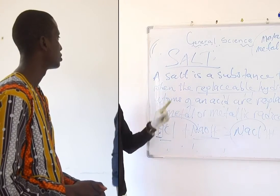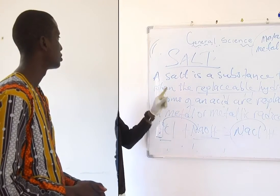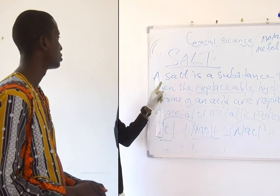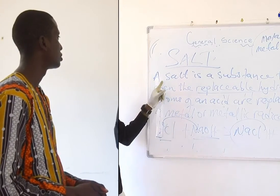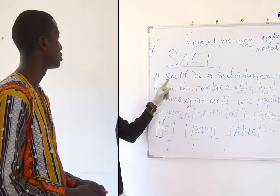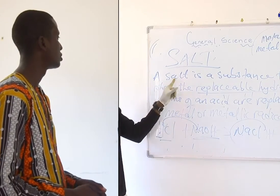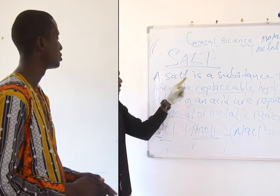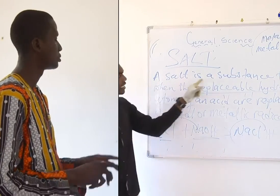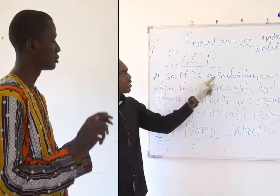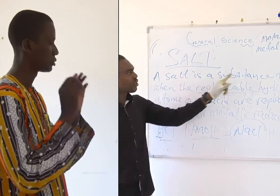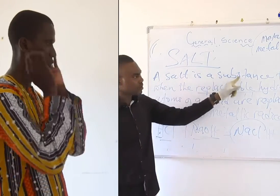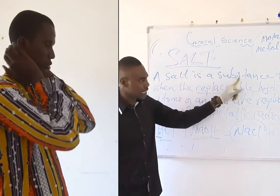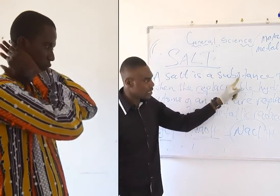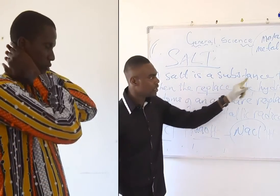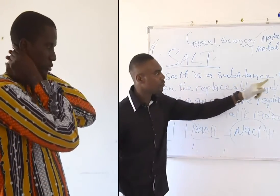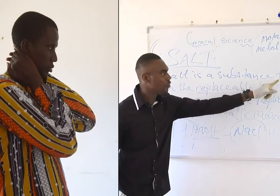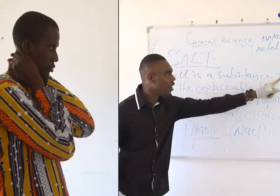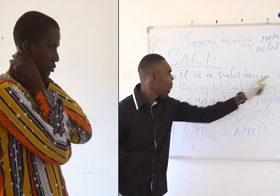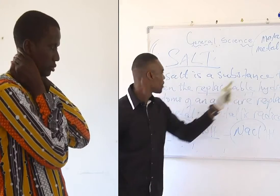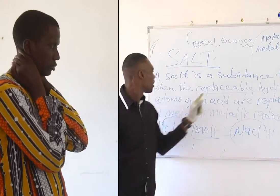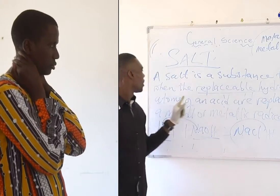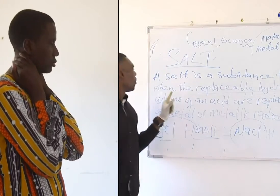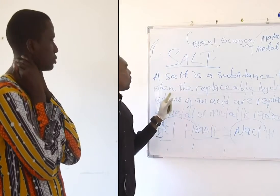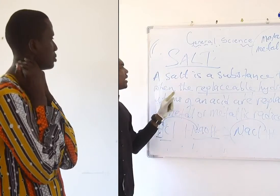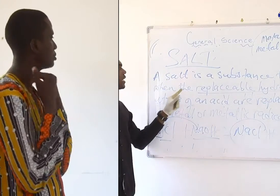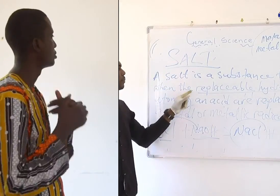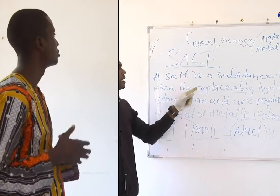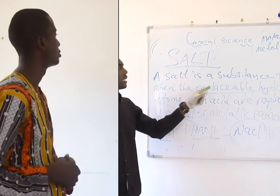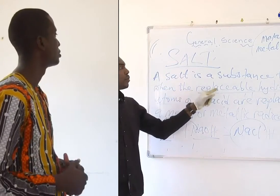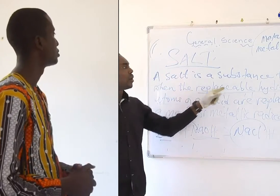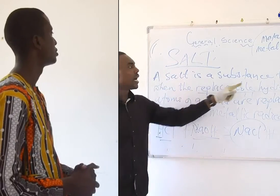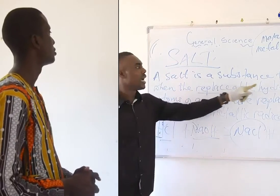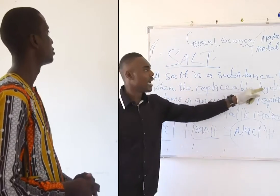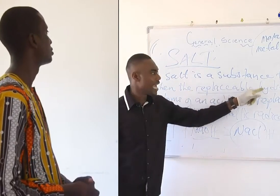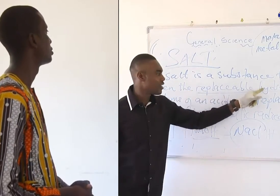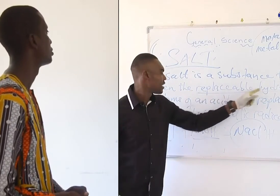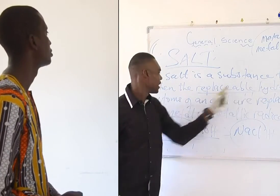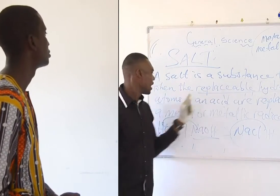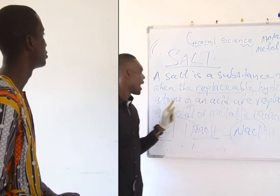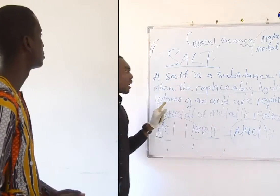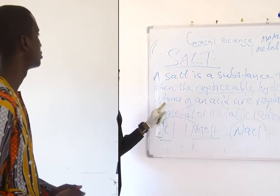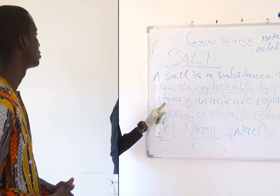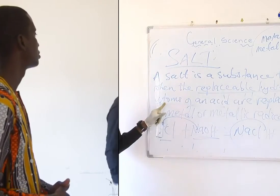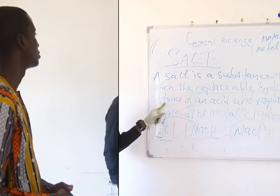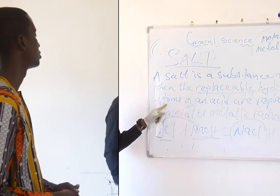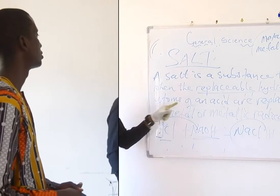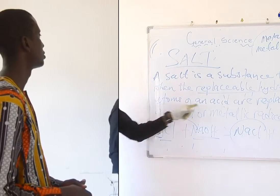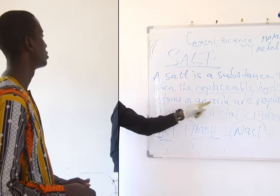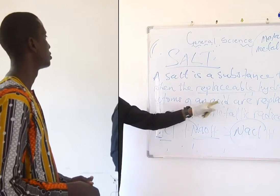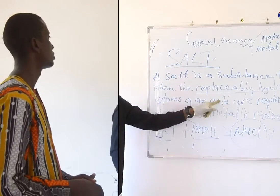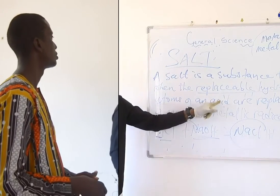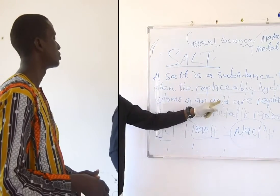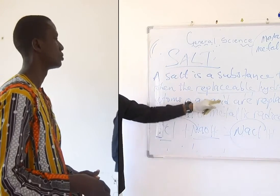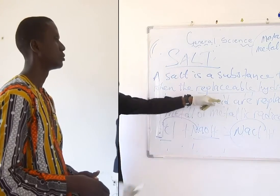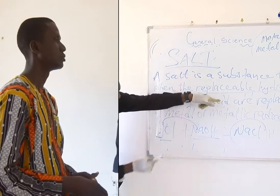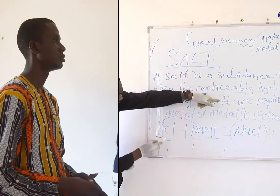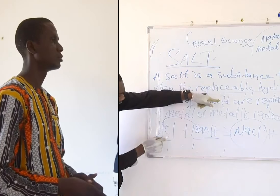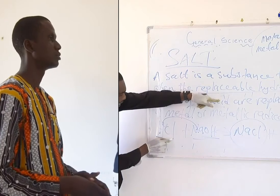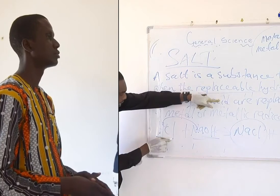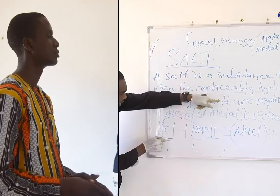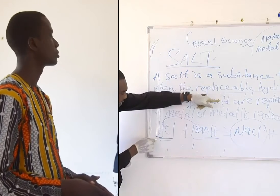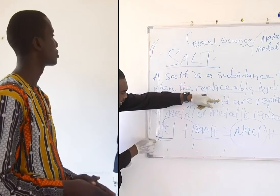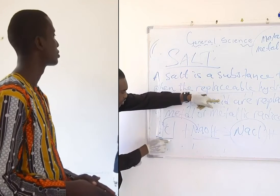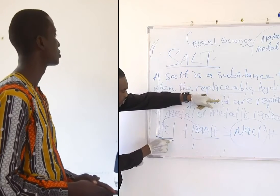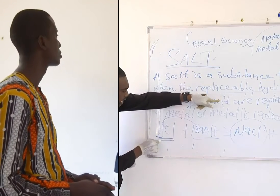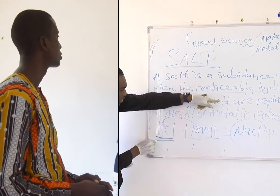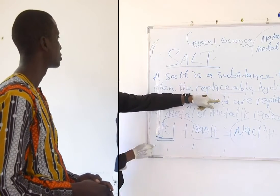said a salt is a substance formed when the replaceable hydrogen atoms of an acid. In this case